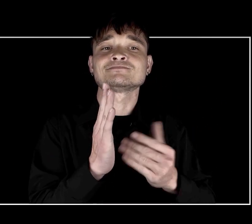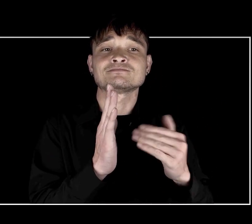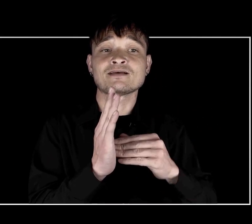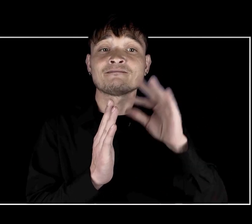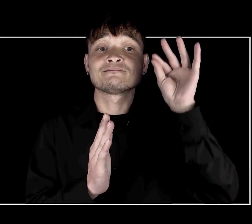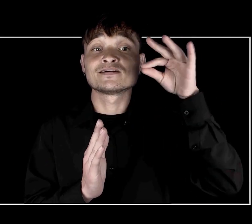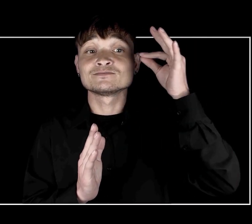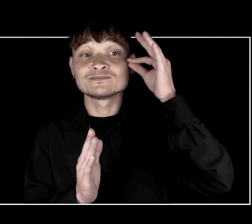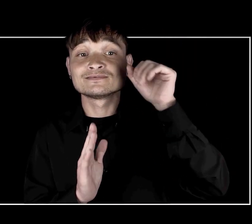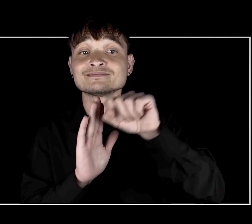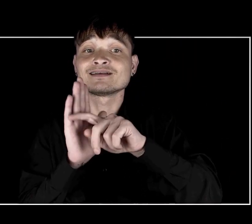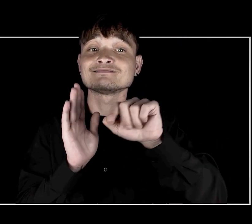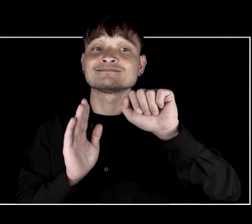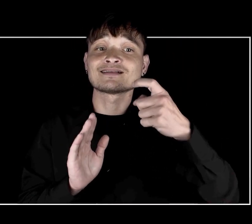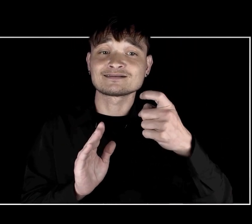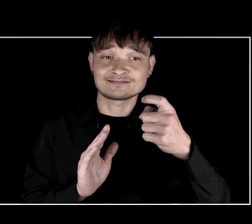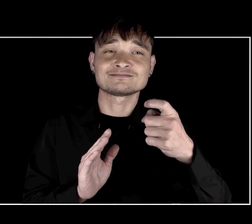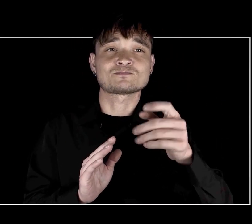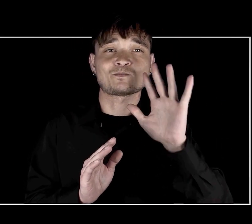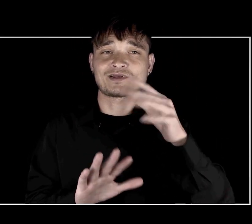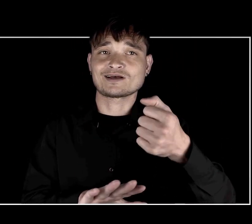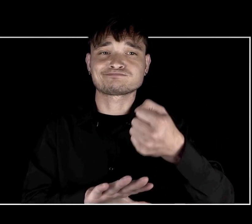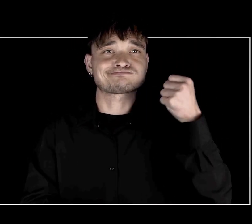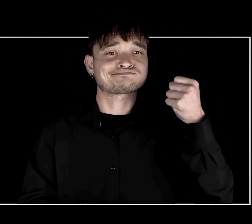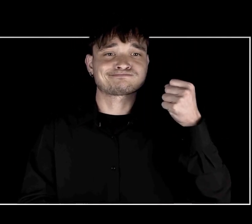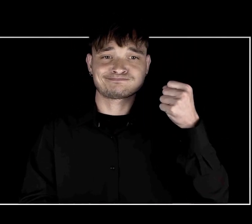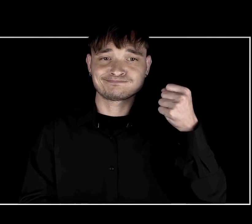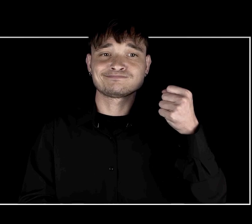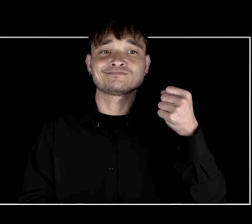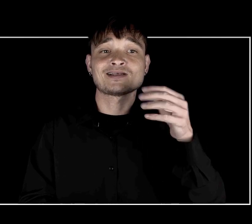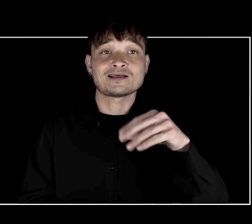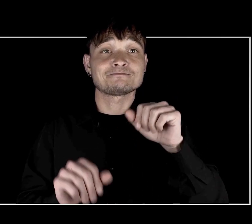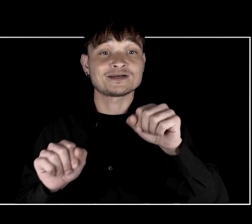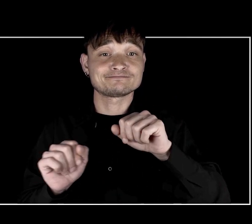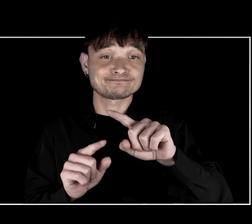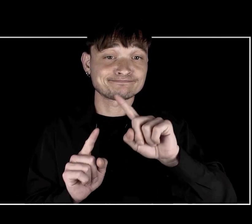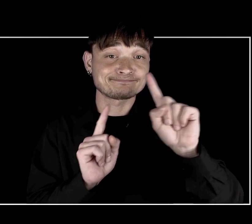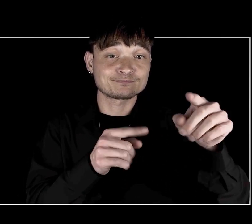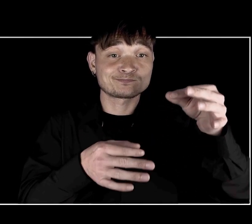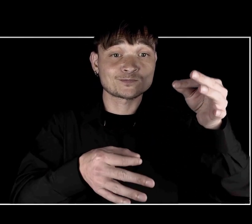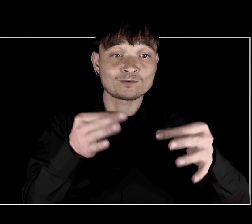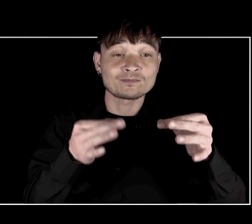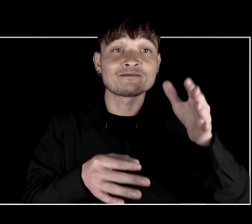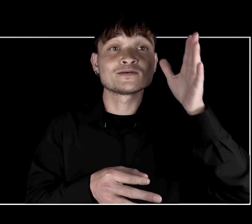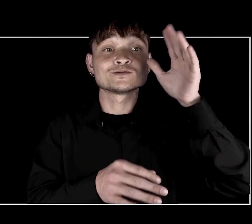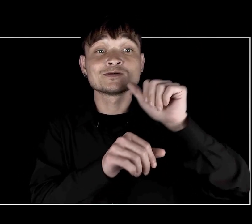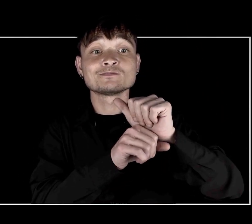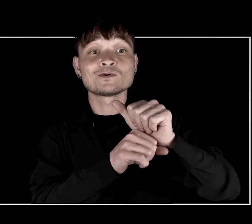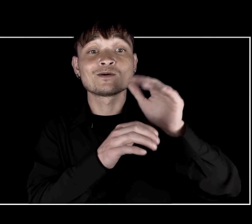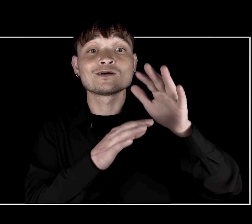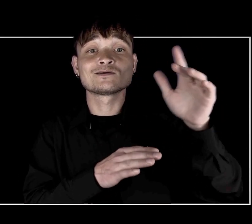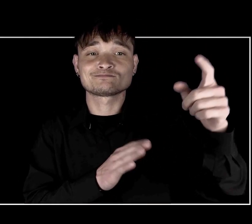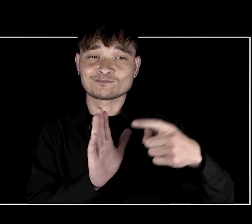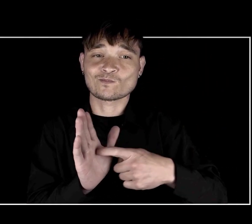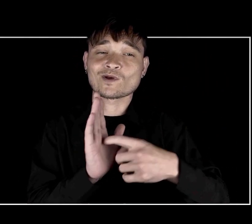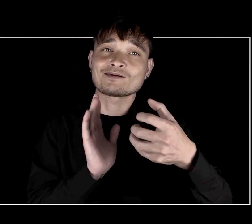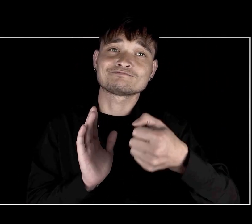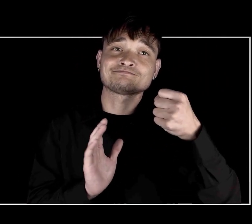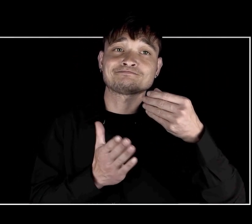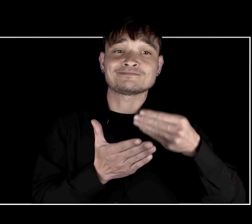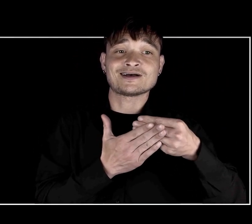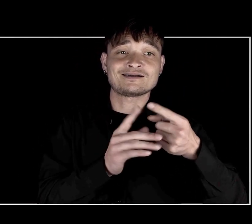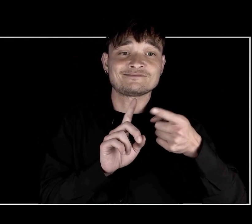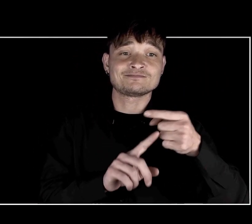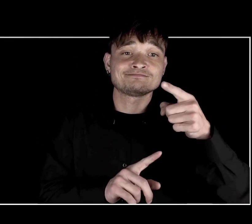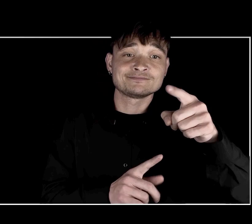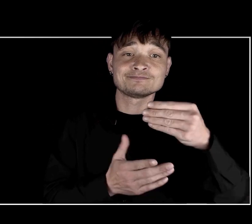tax refunds may be withheld from you. You may be taken to court, or a future employer may be required to withhold money from your